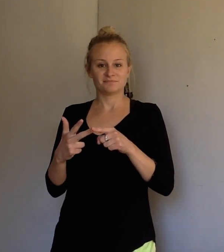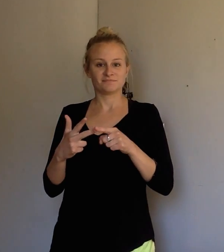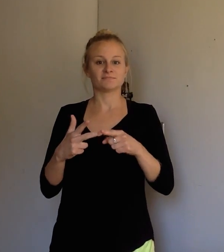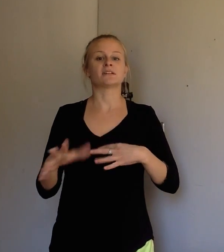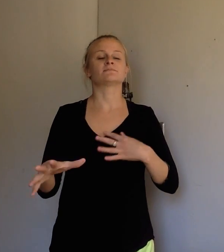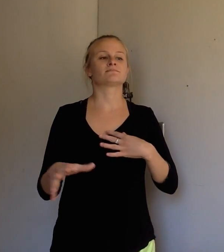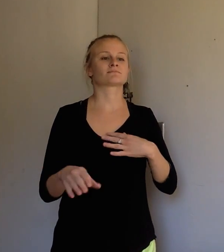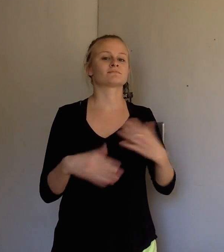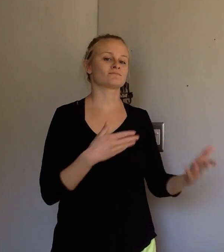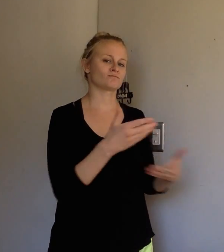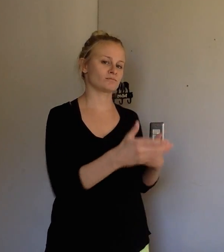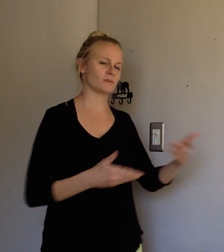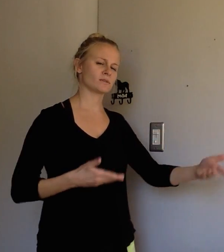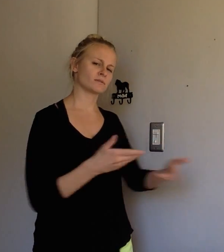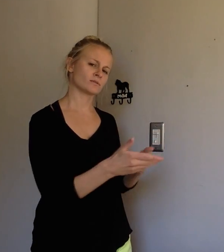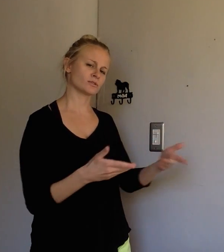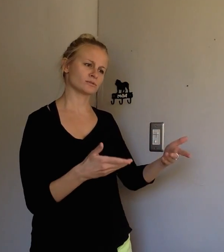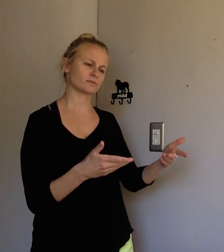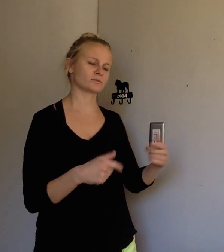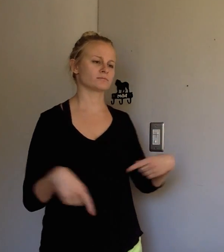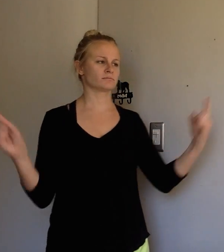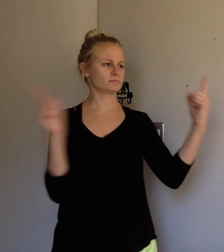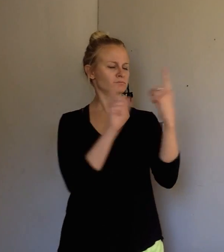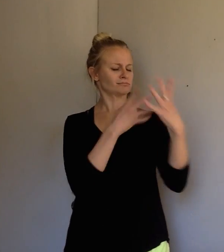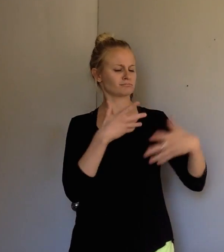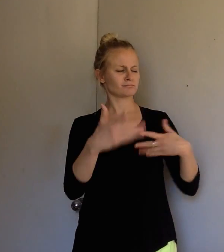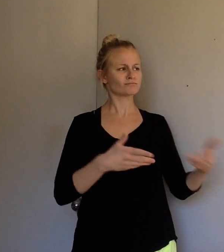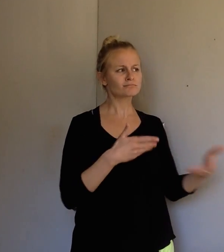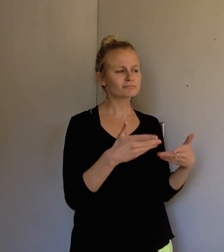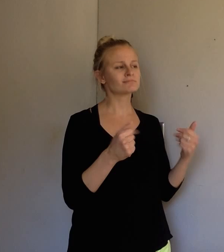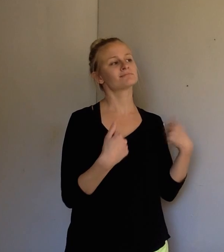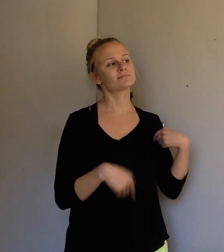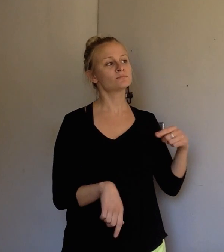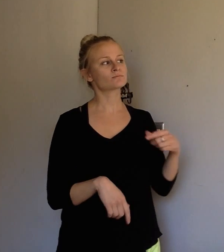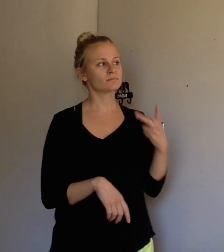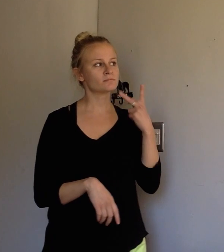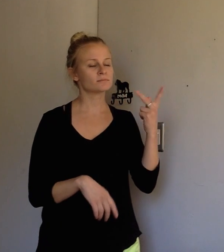interactions. So Robert Provine, who's done a lot of work on this, has pointed out that you are